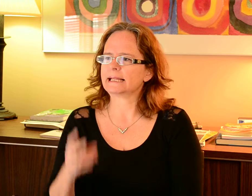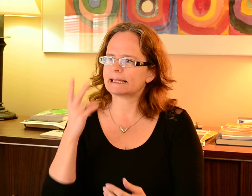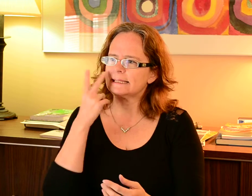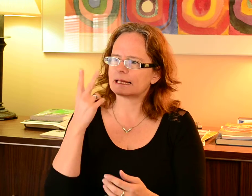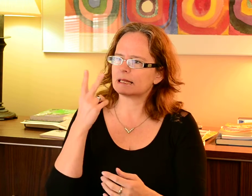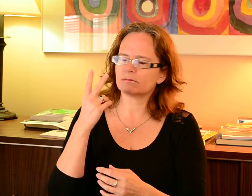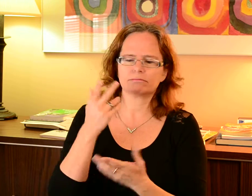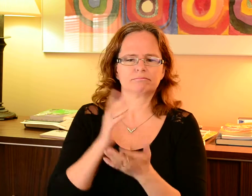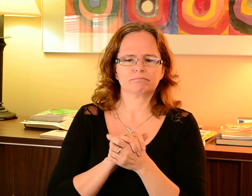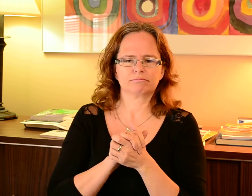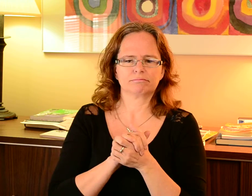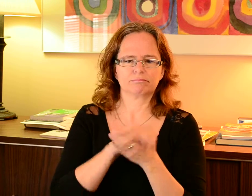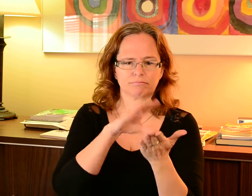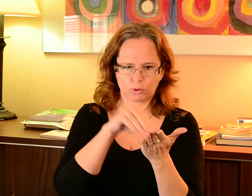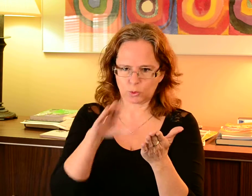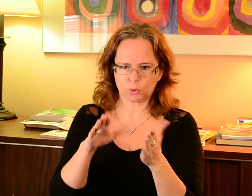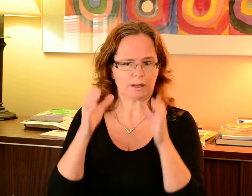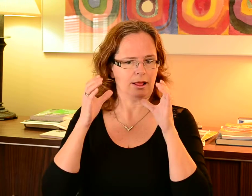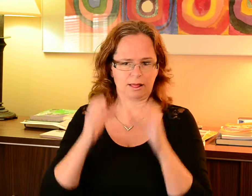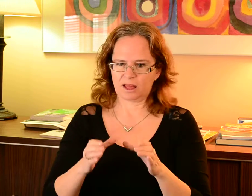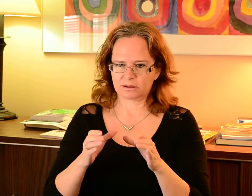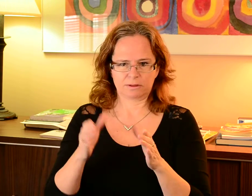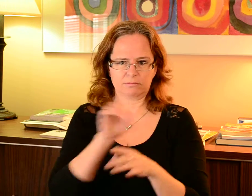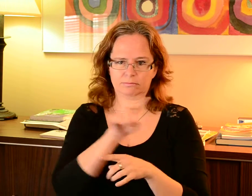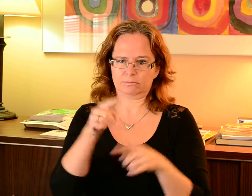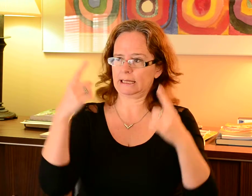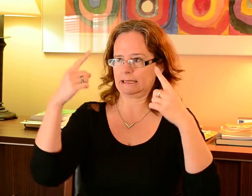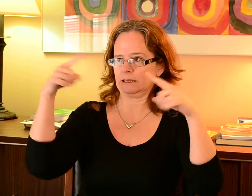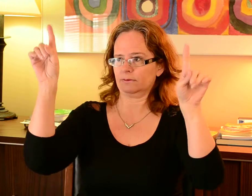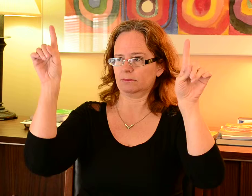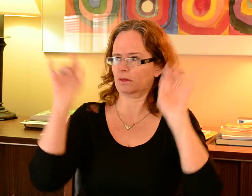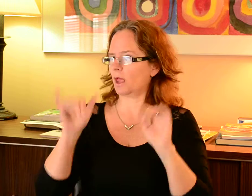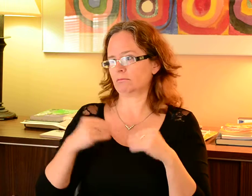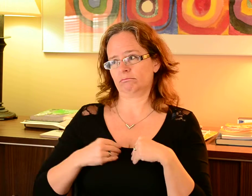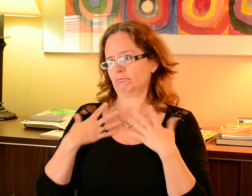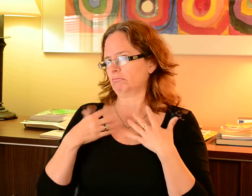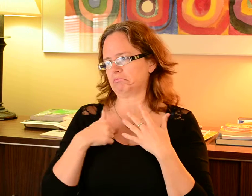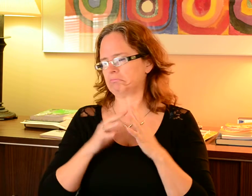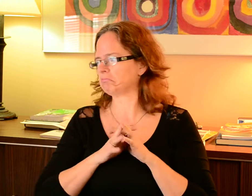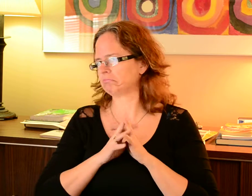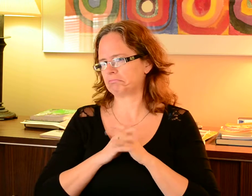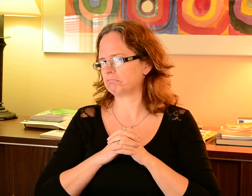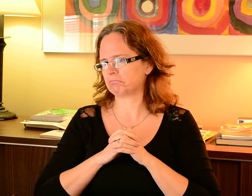Because we have. Seeing the students or the clients, whether I'm as a DI or an